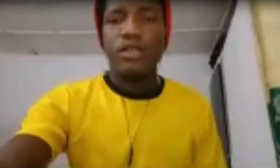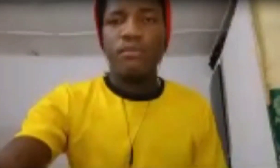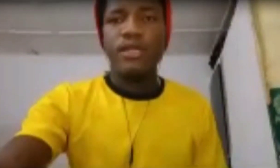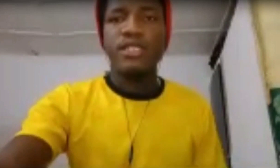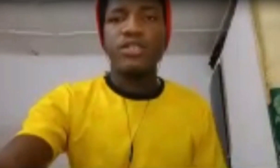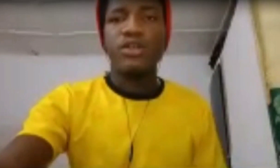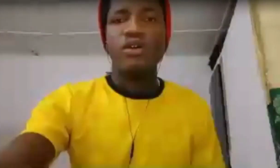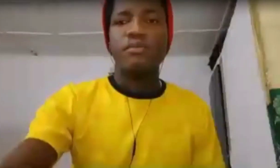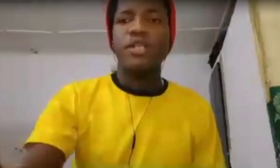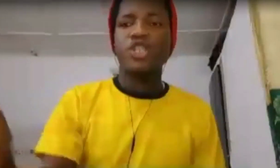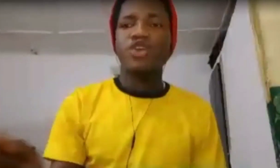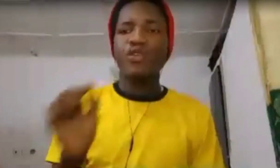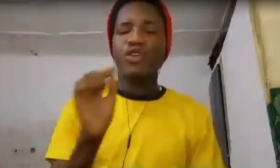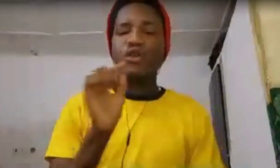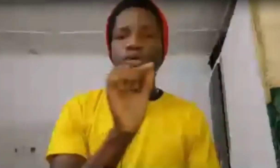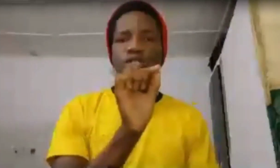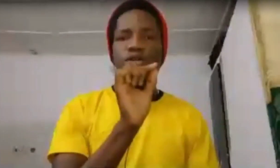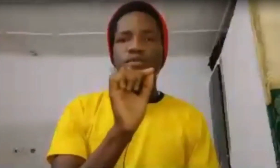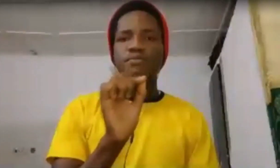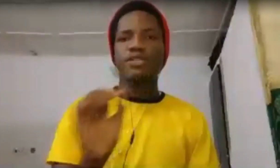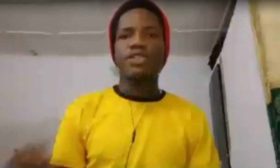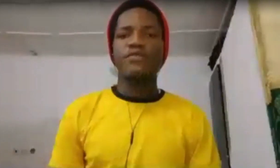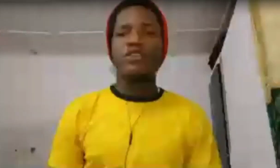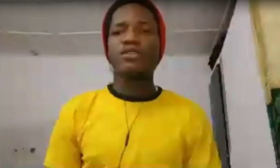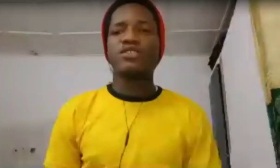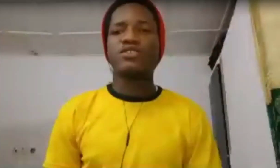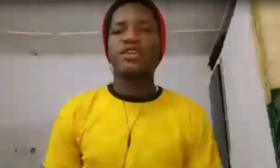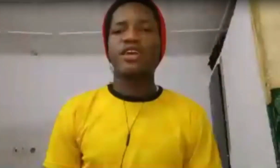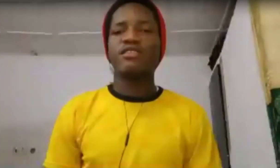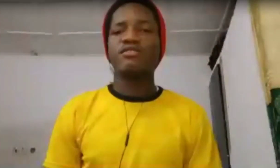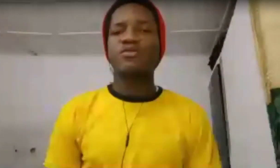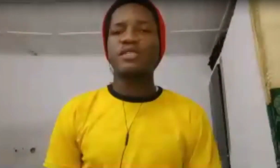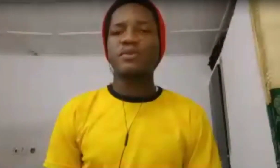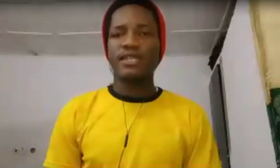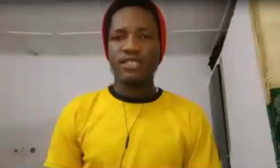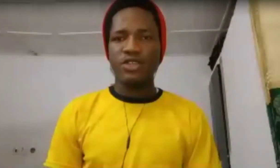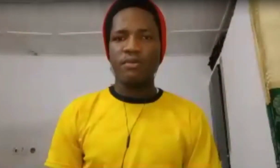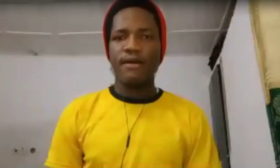Please press on your video button. Press on the video button so that you can see you, ma.